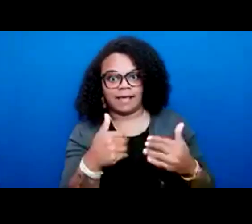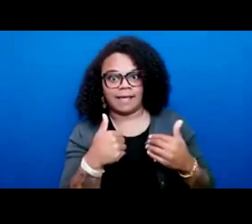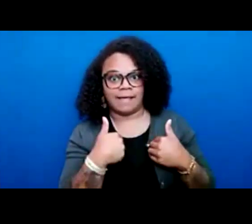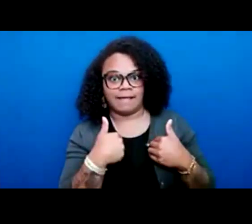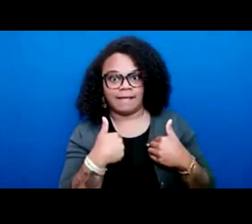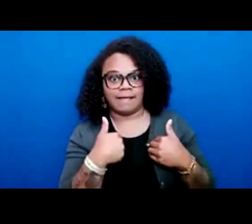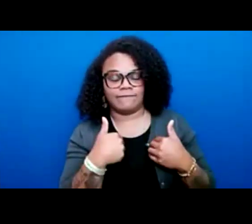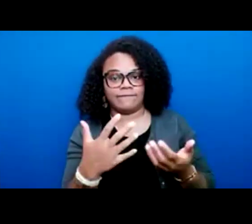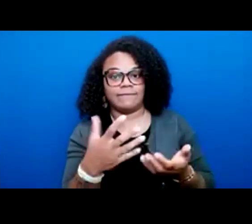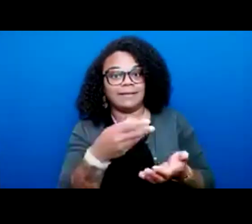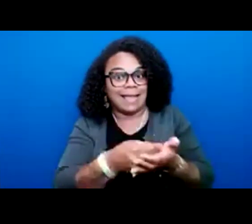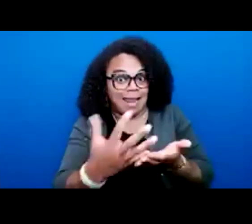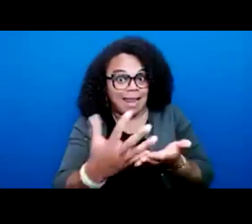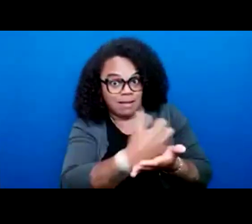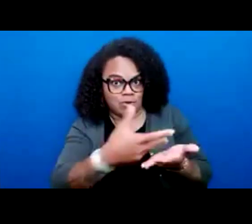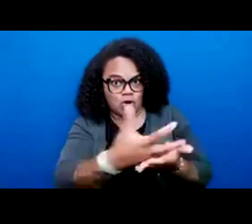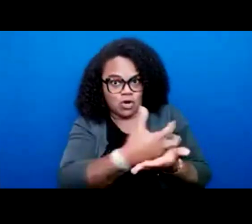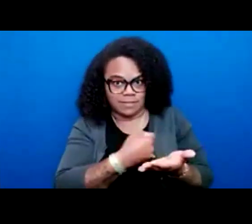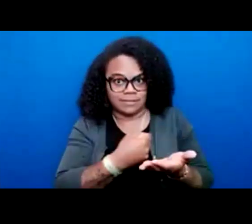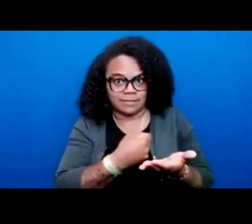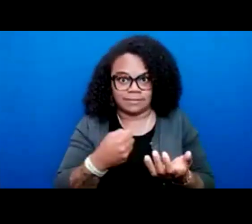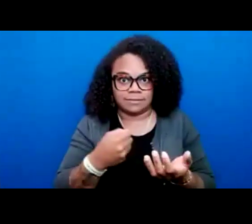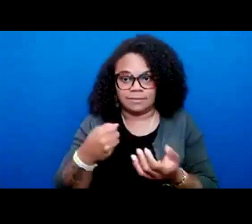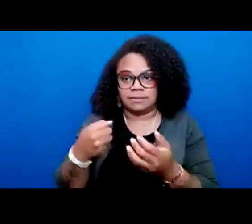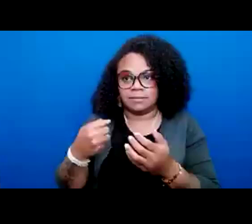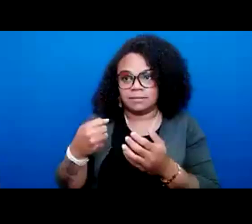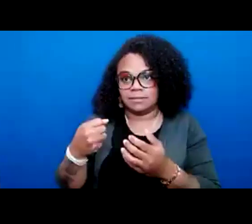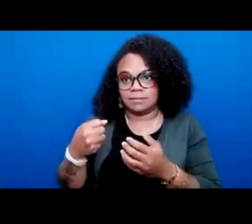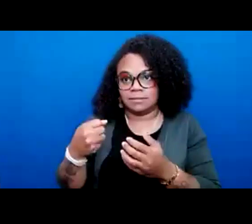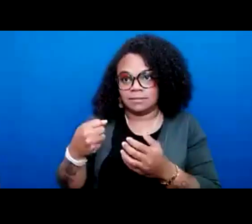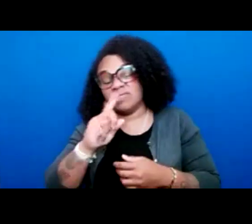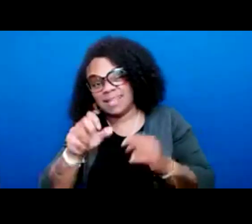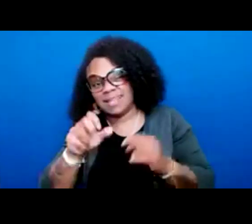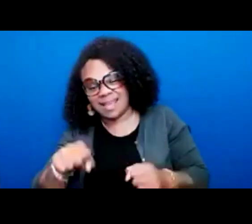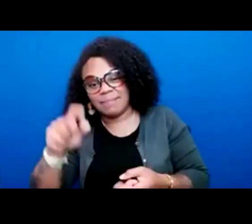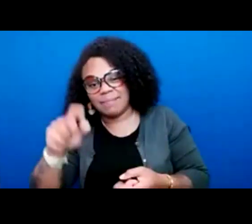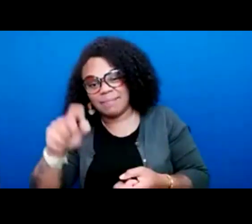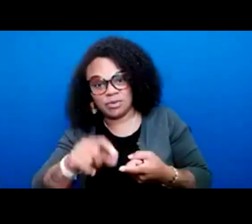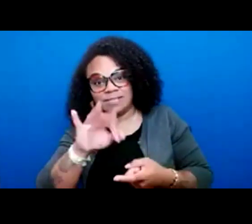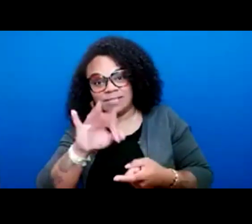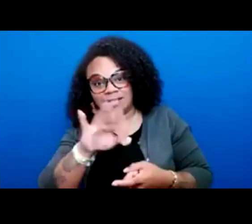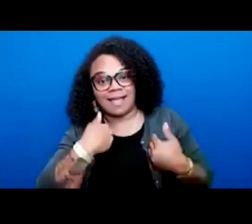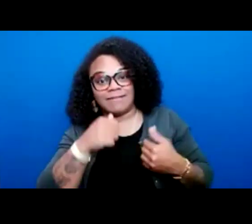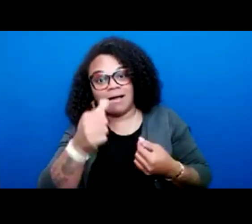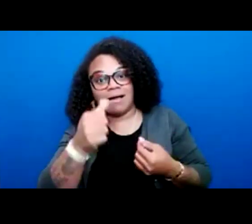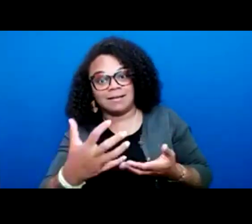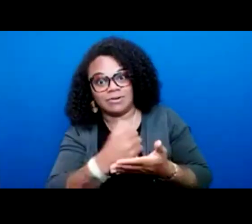earnings. It's reduced by unearned income too. It's reduced by the person's countable